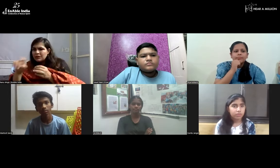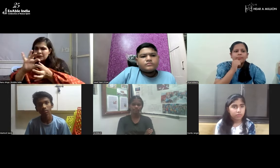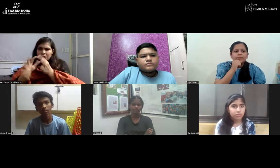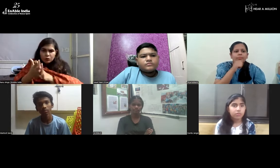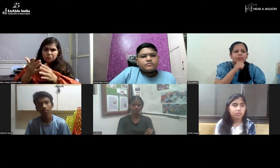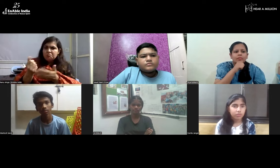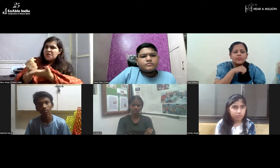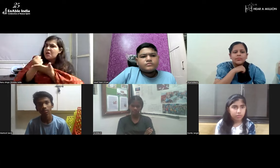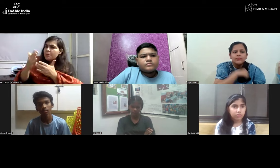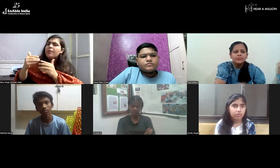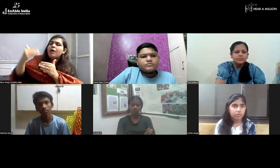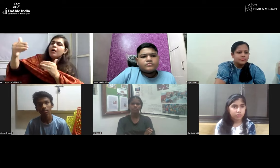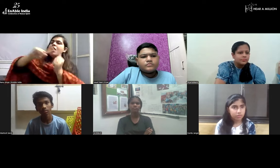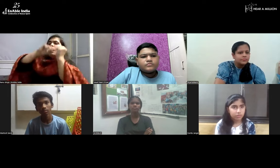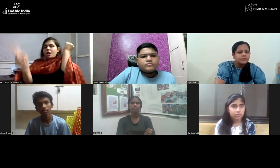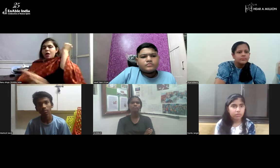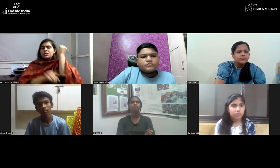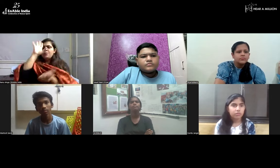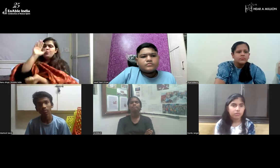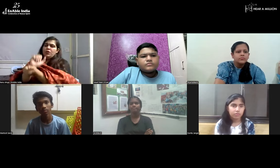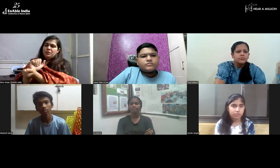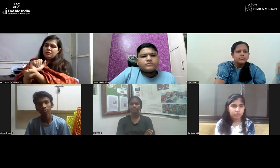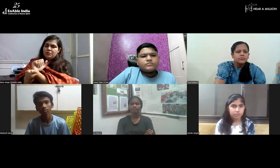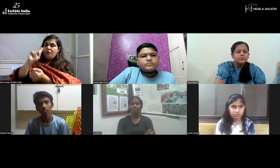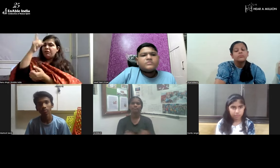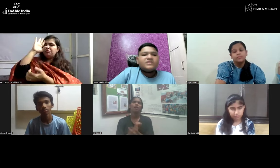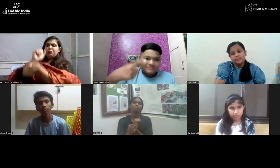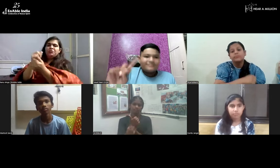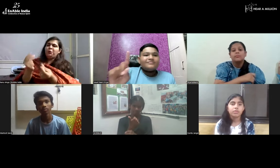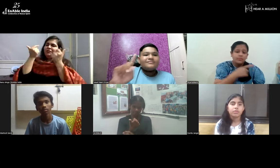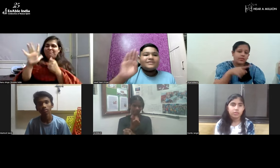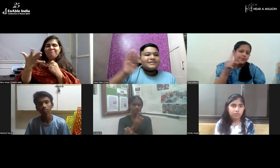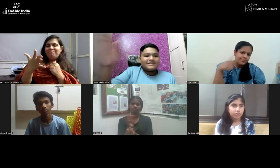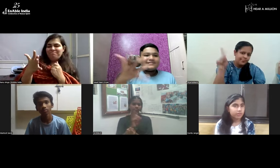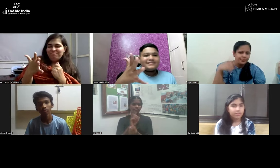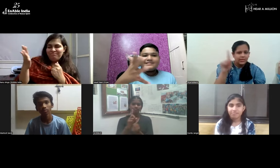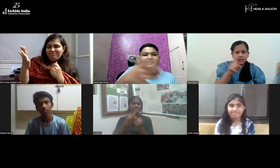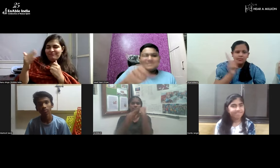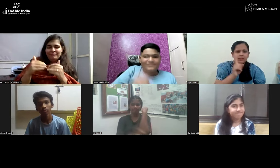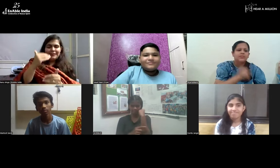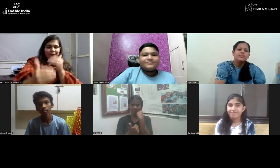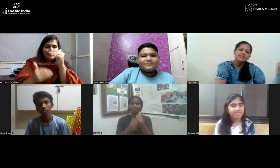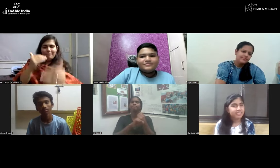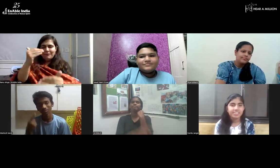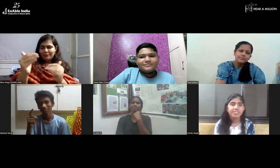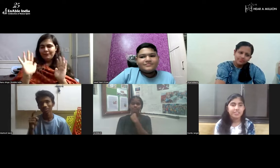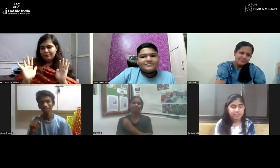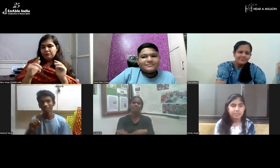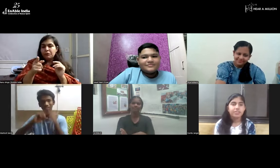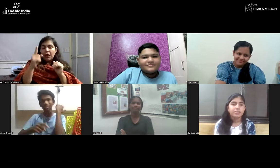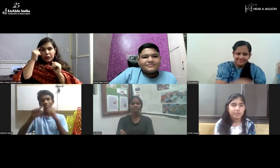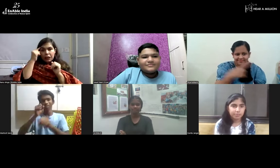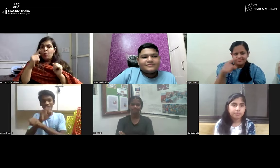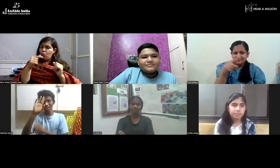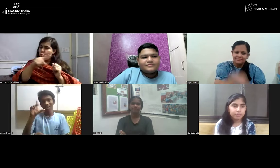me being a girl child or anyone in your relatives or your neighbor, and if you experience a